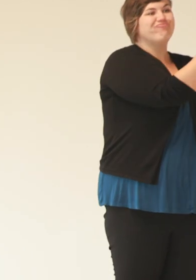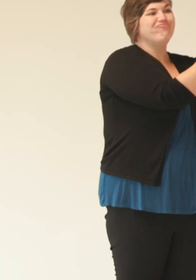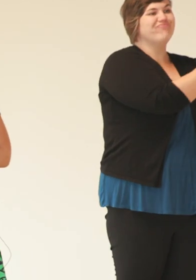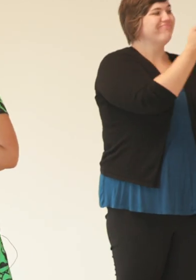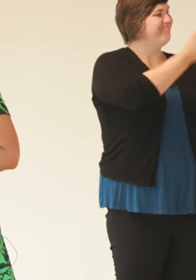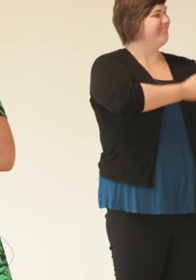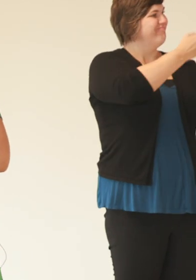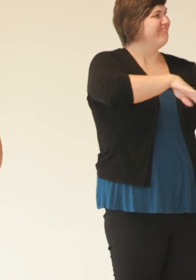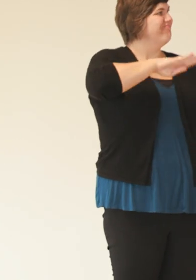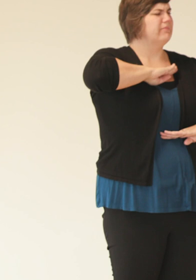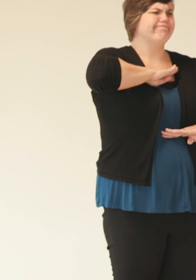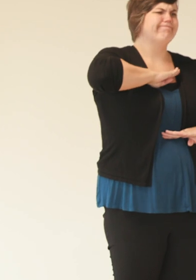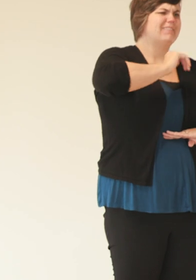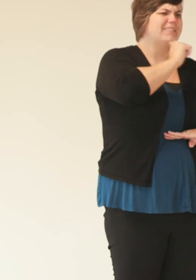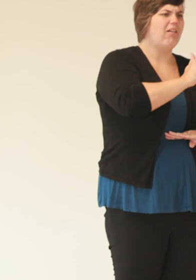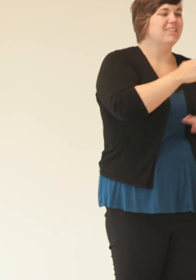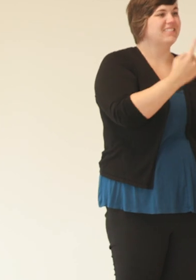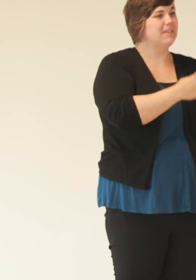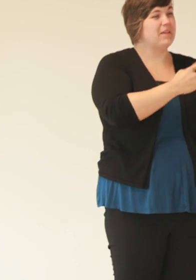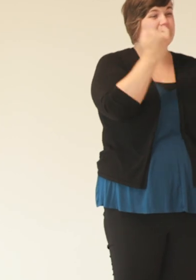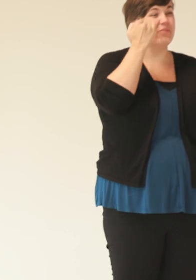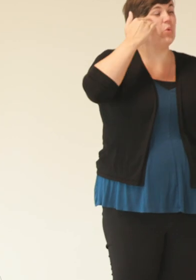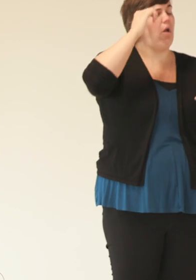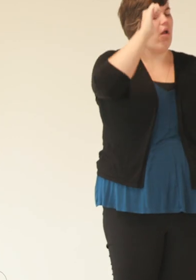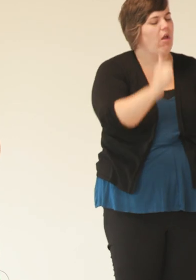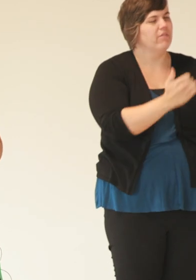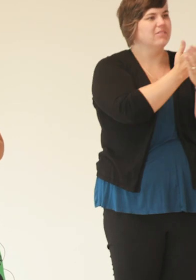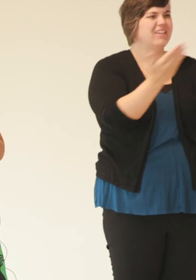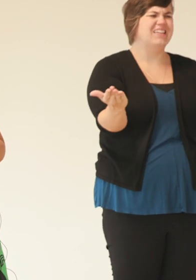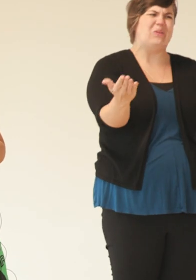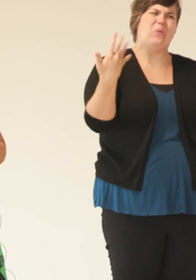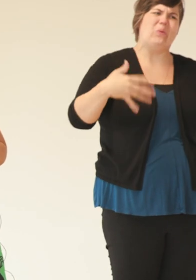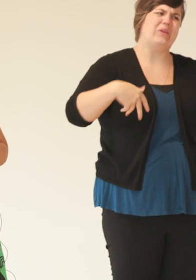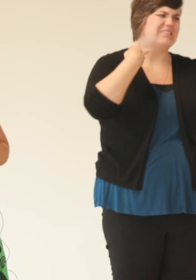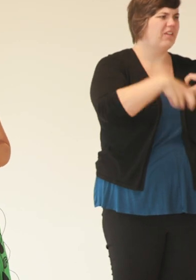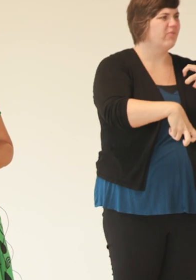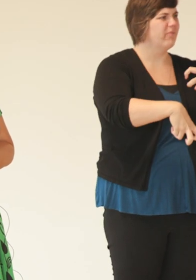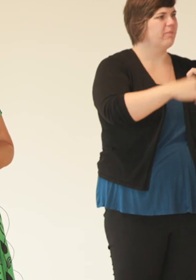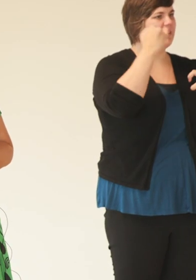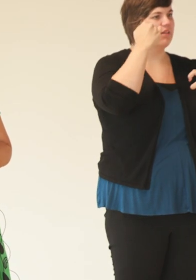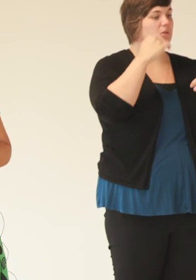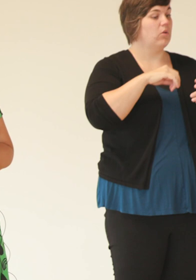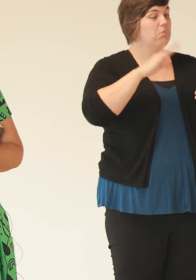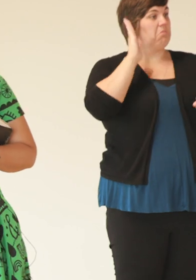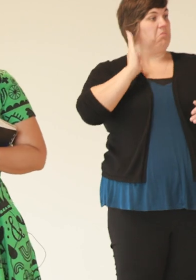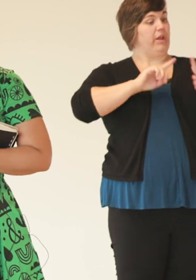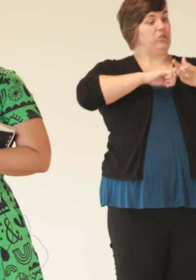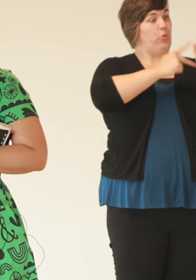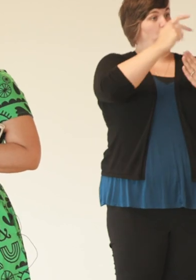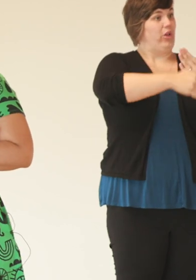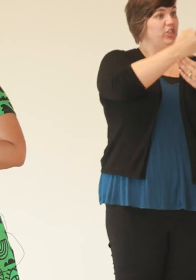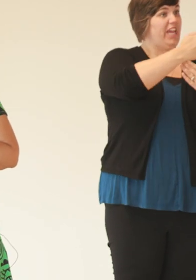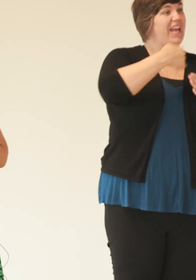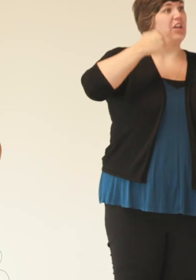having all the answers can be really hard. Because if I knew all the things that I needed to do when I started this project, I probably would